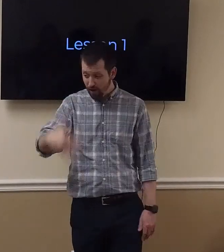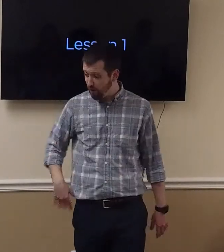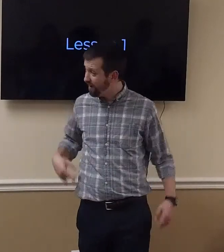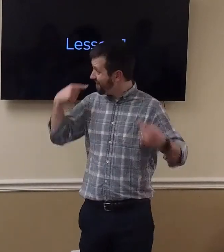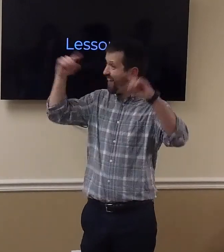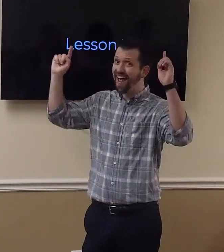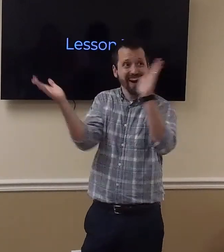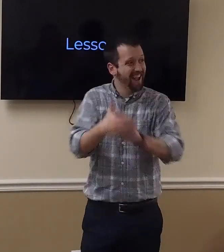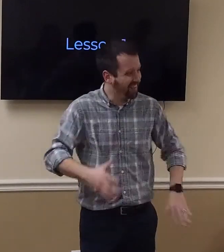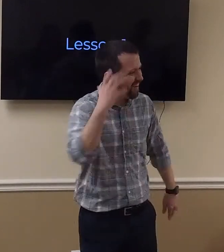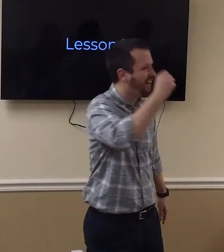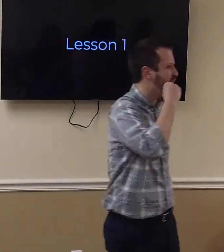woo!